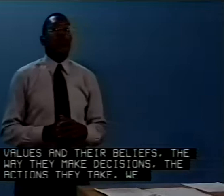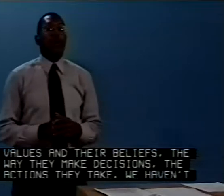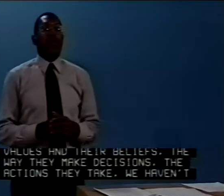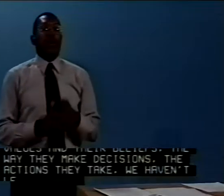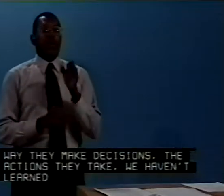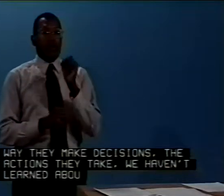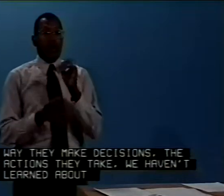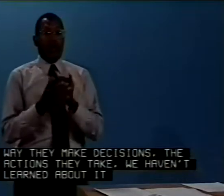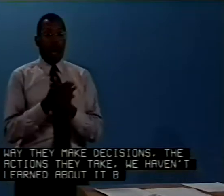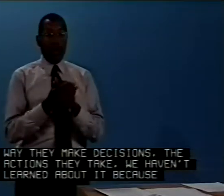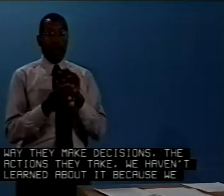it.